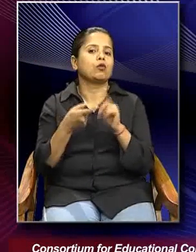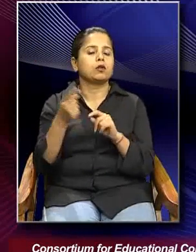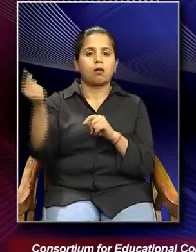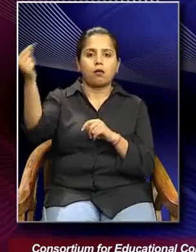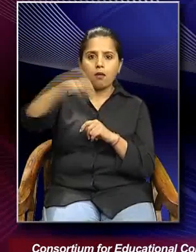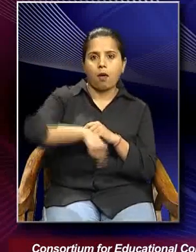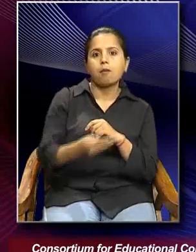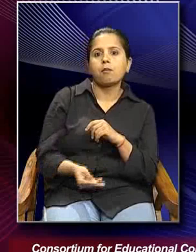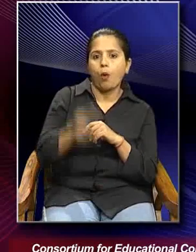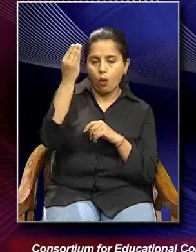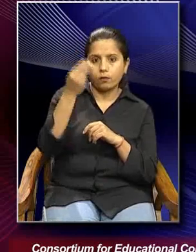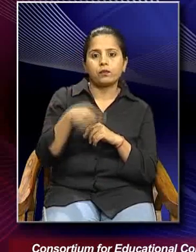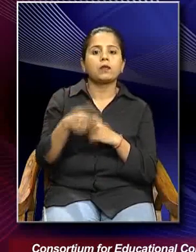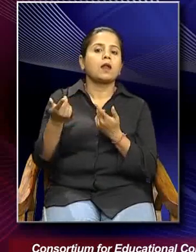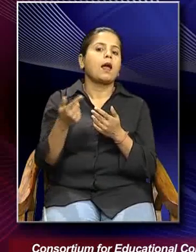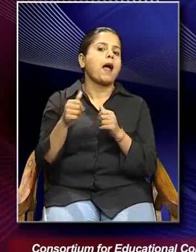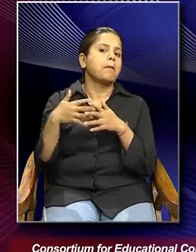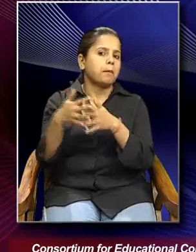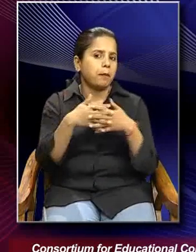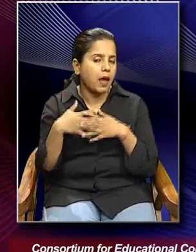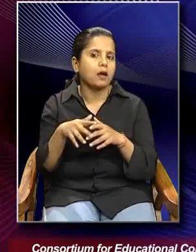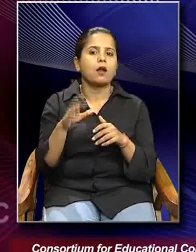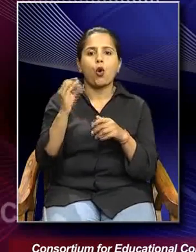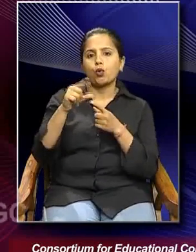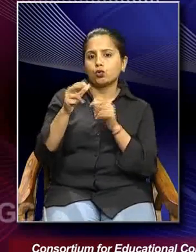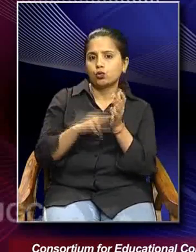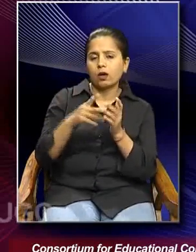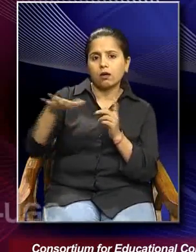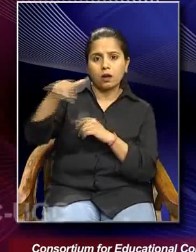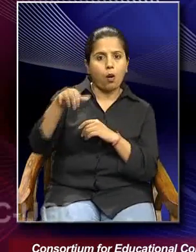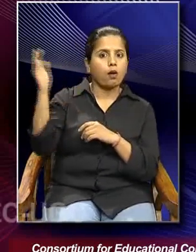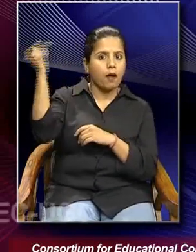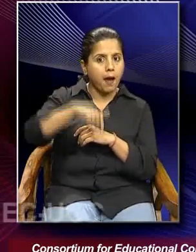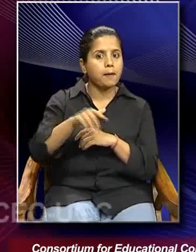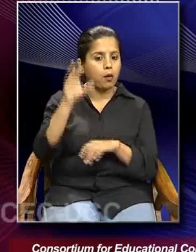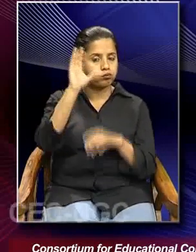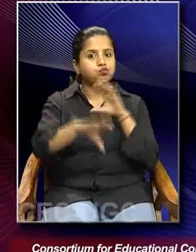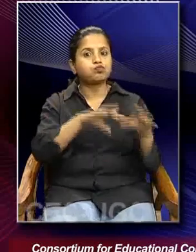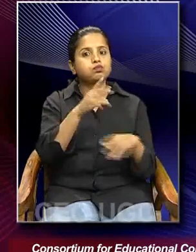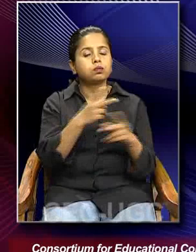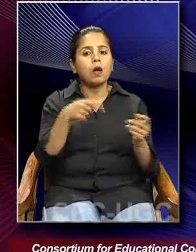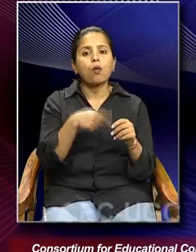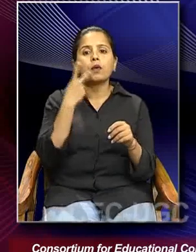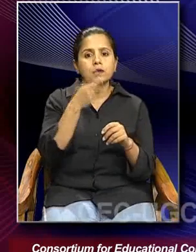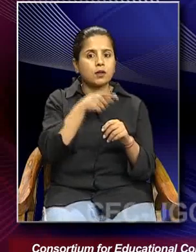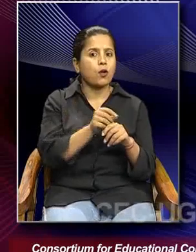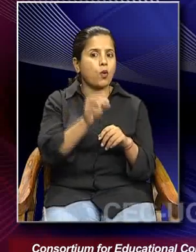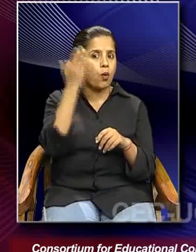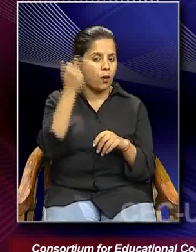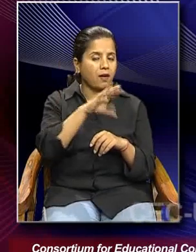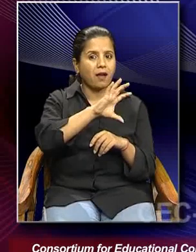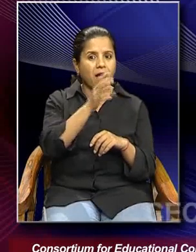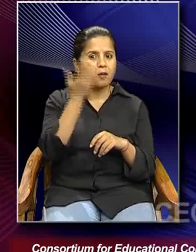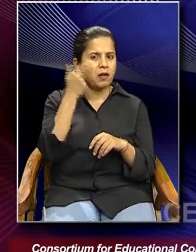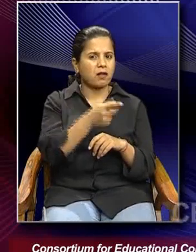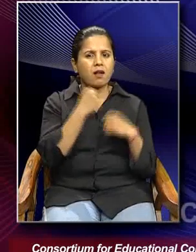Europe, from America, from oceanic countries are coming to invest in these traditionally countries where